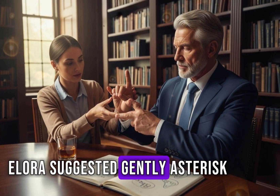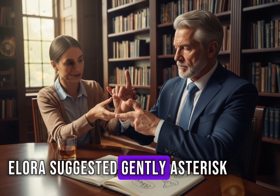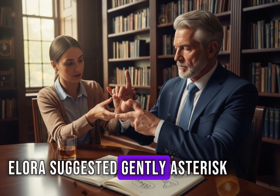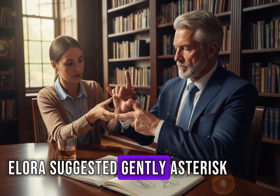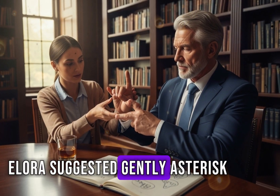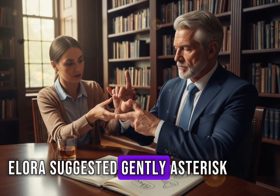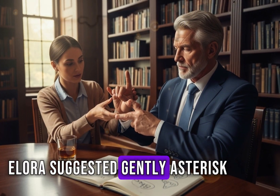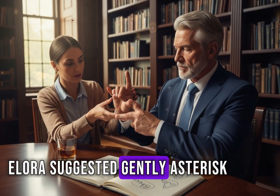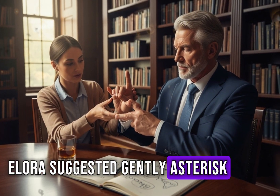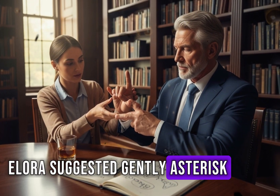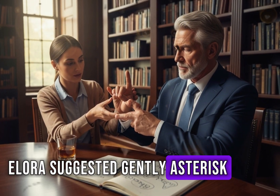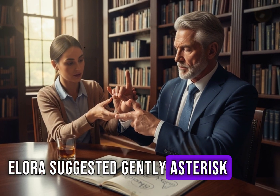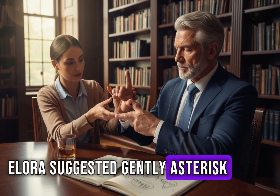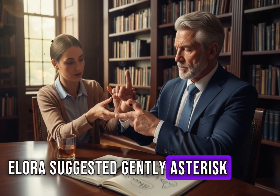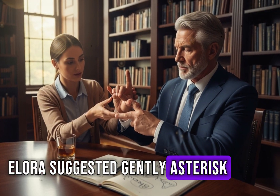gently. Asterisk.